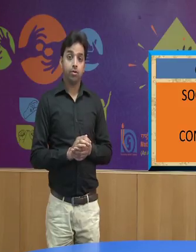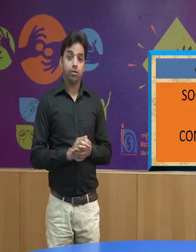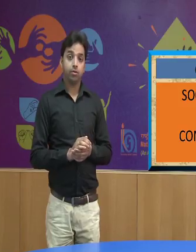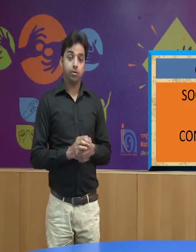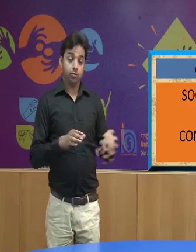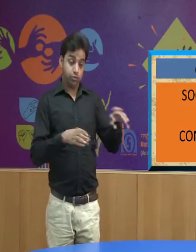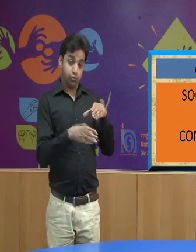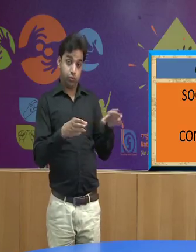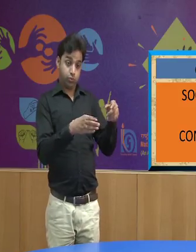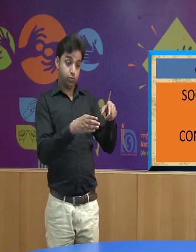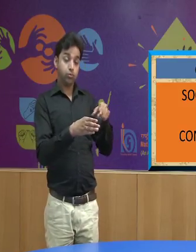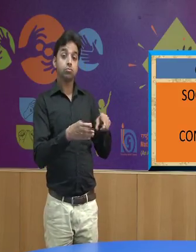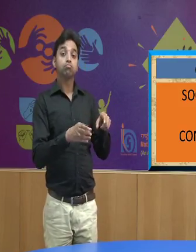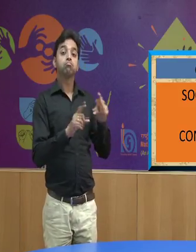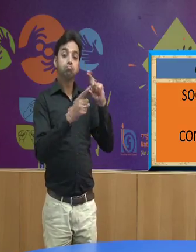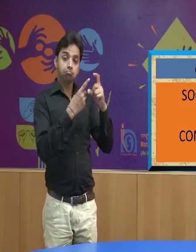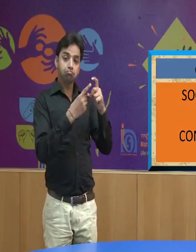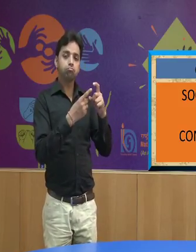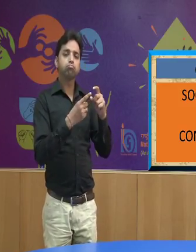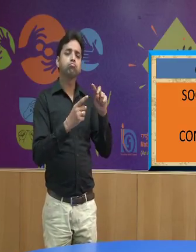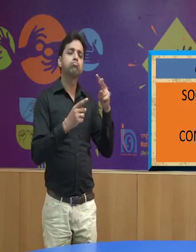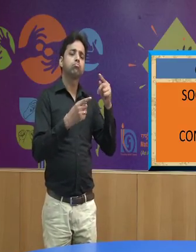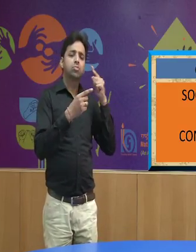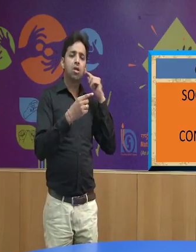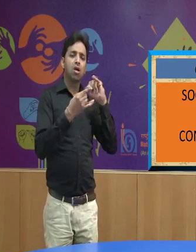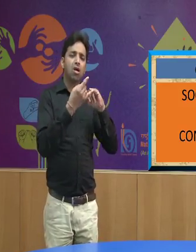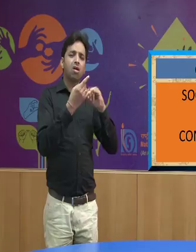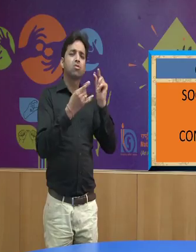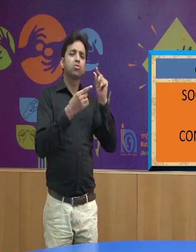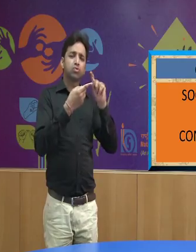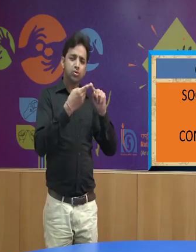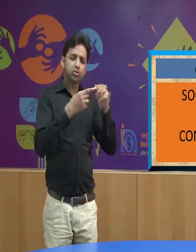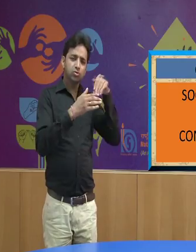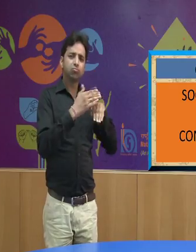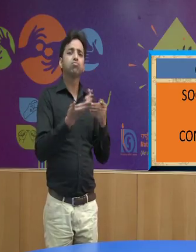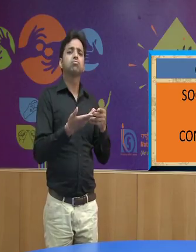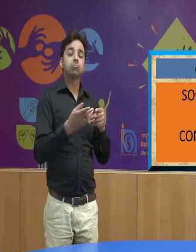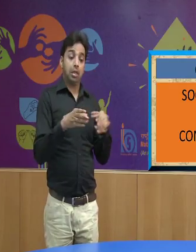Socio-Cultural Issues in Contemporary India.